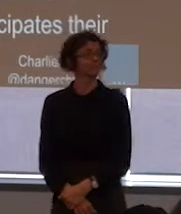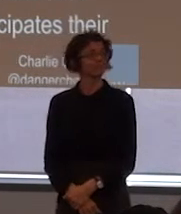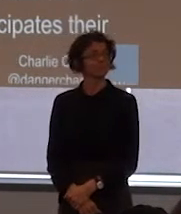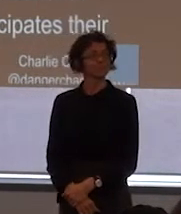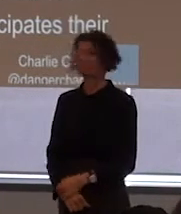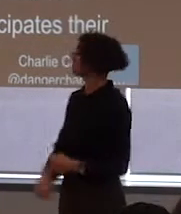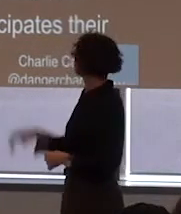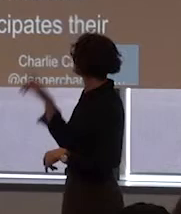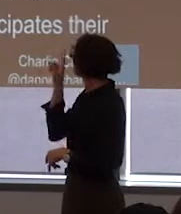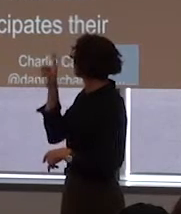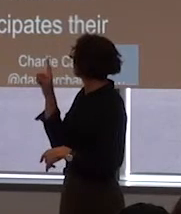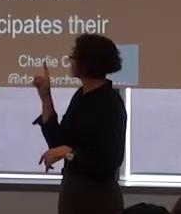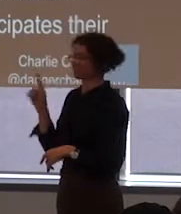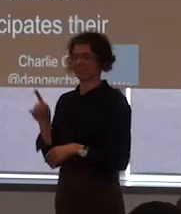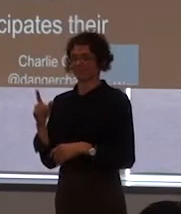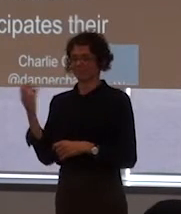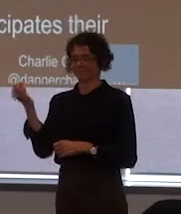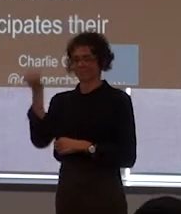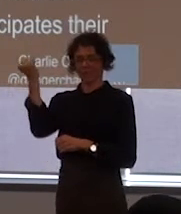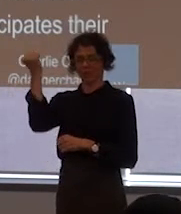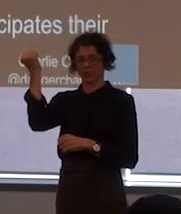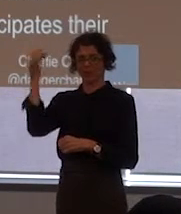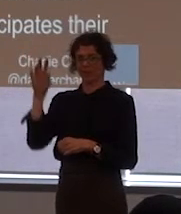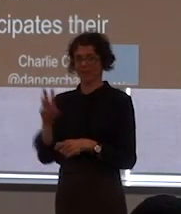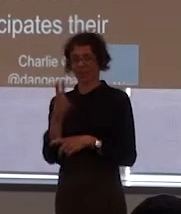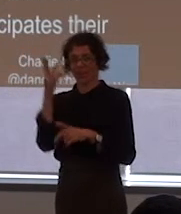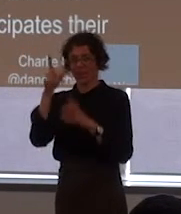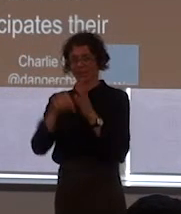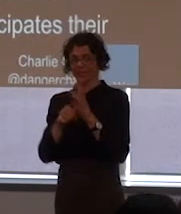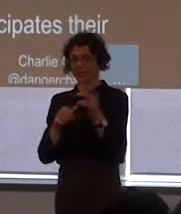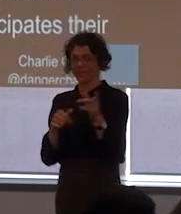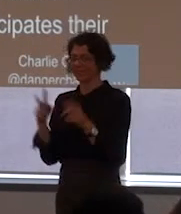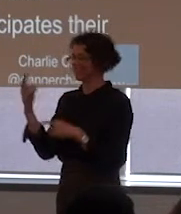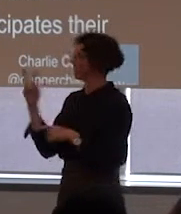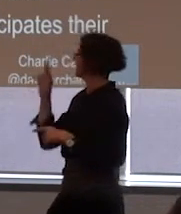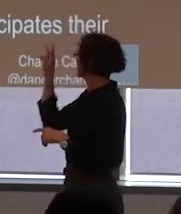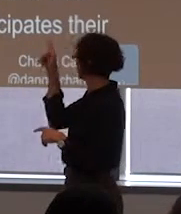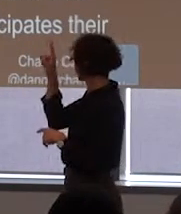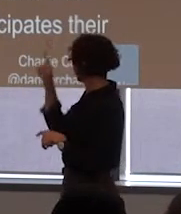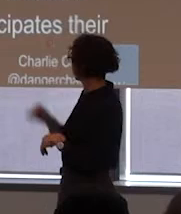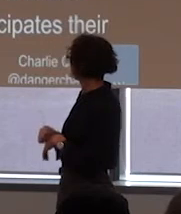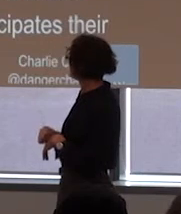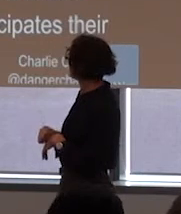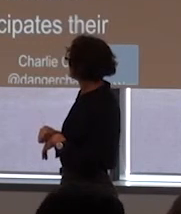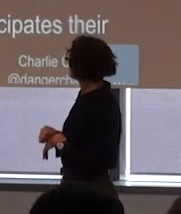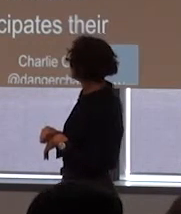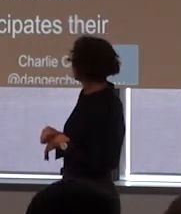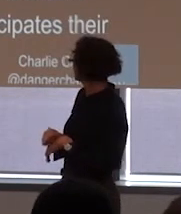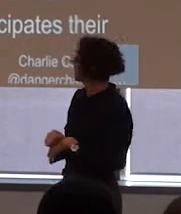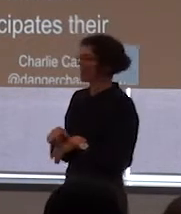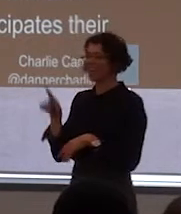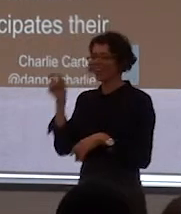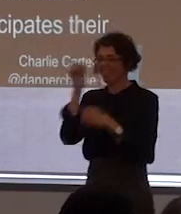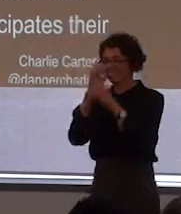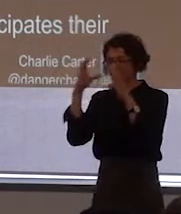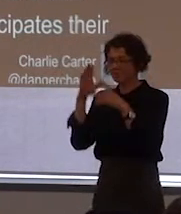it's a classic, isn't it? It's a win. This is the third time. Is it? This weekend. Well, it is. That image